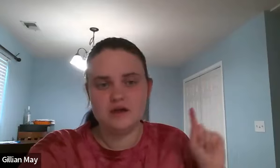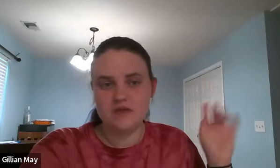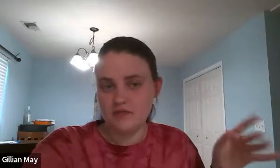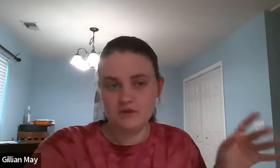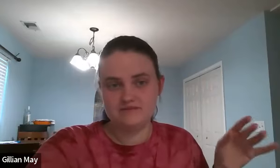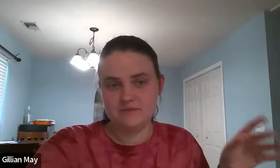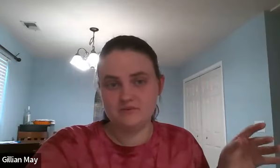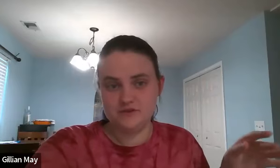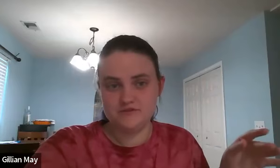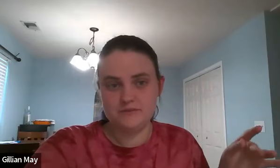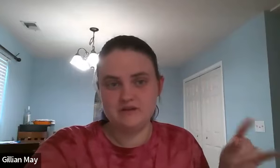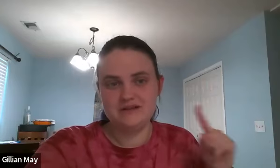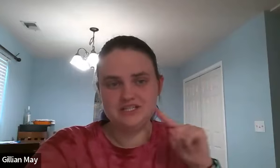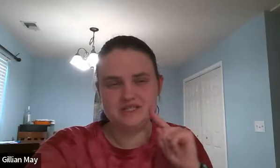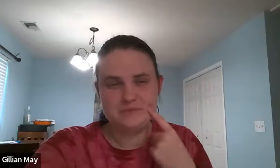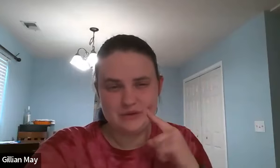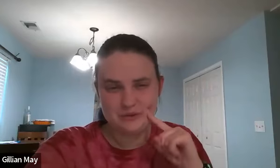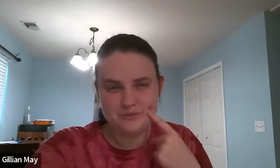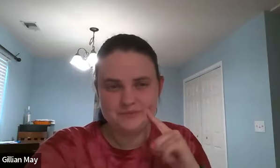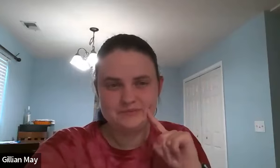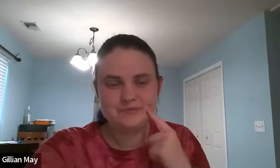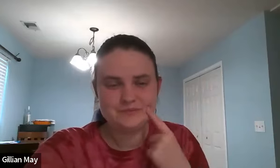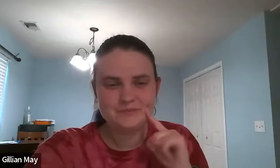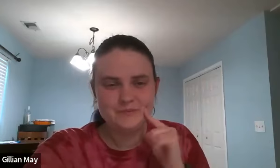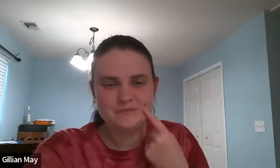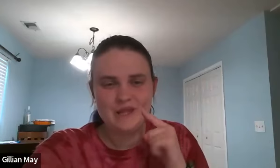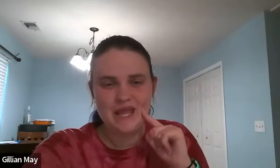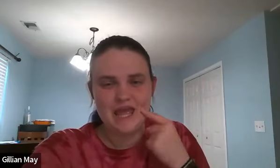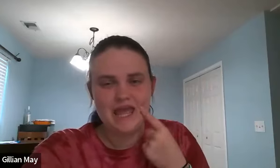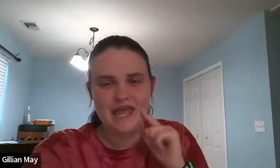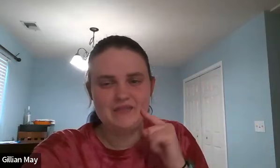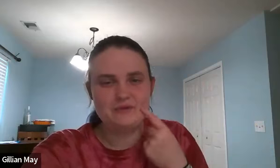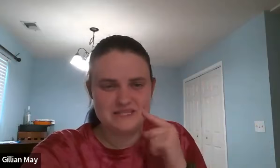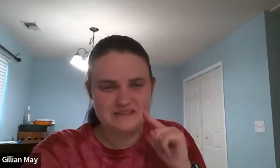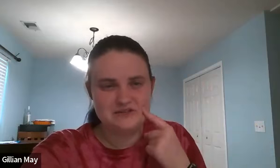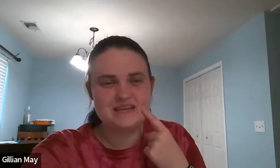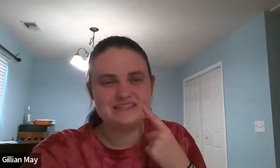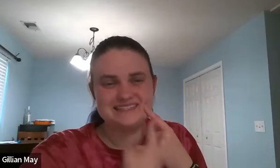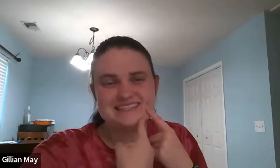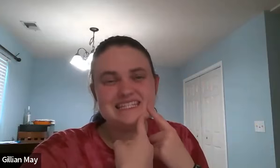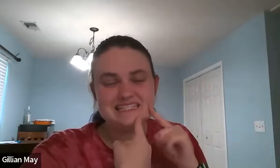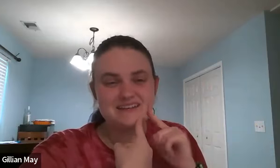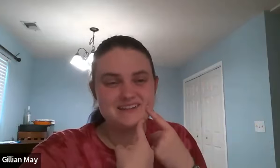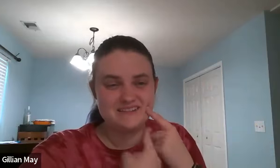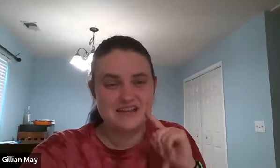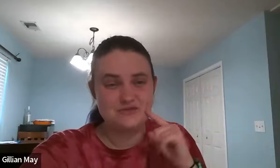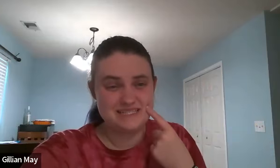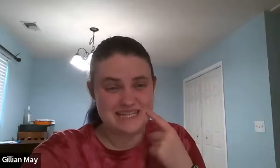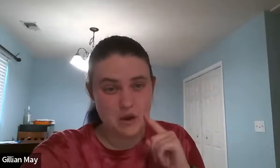The other one that people will use for pickle is just pickle. And the reason they do that is because this is technically the sign for